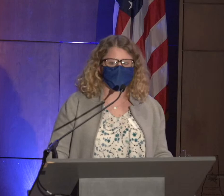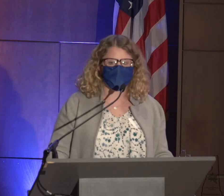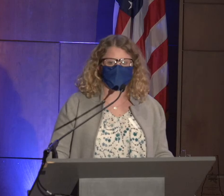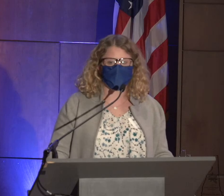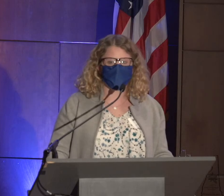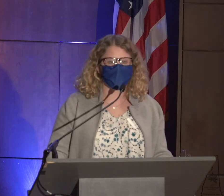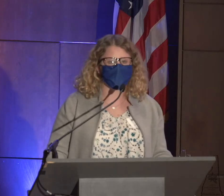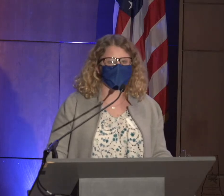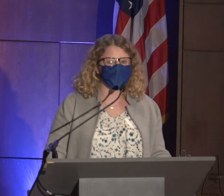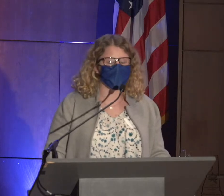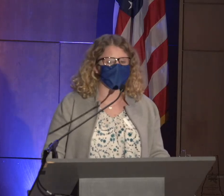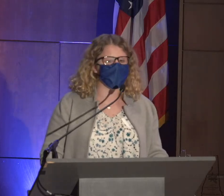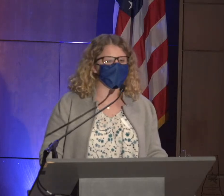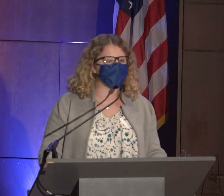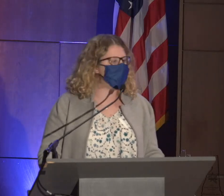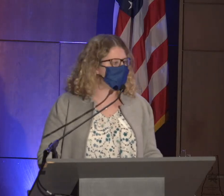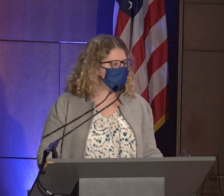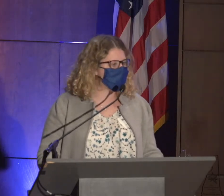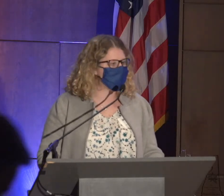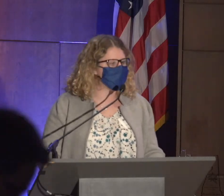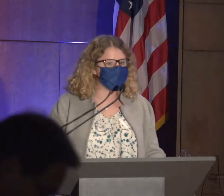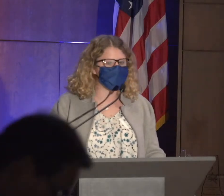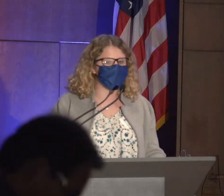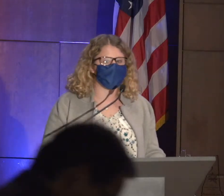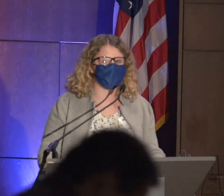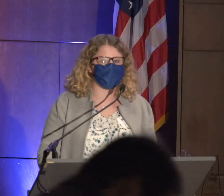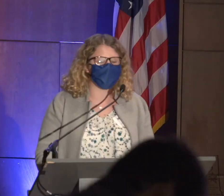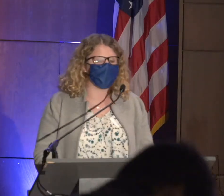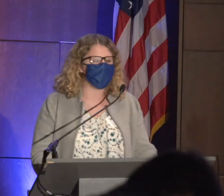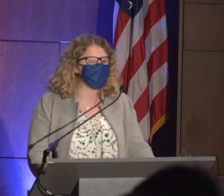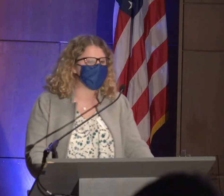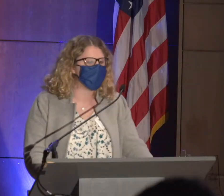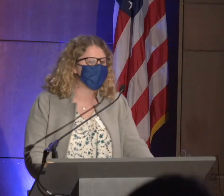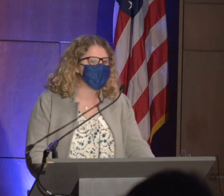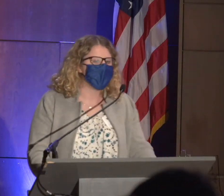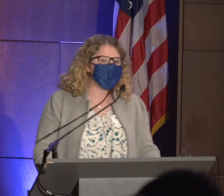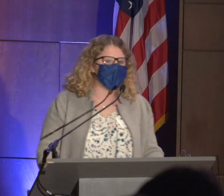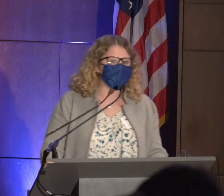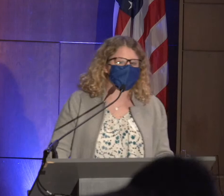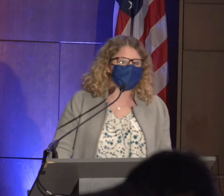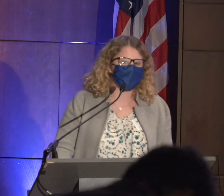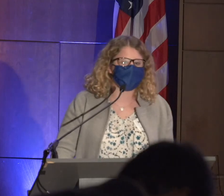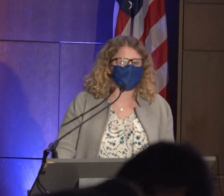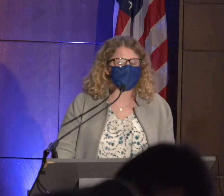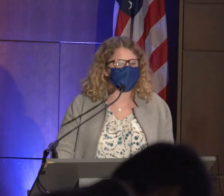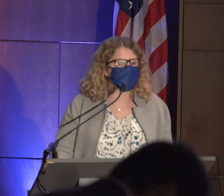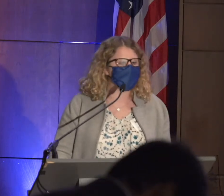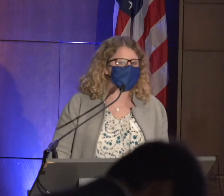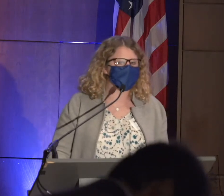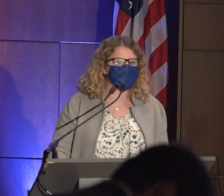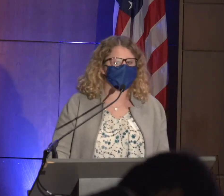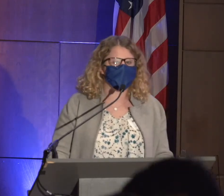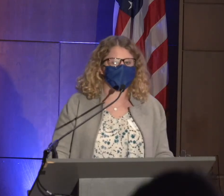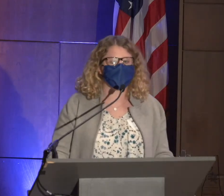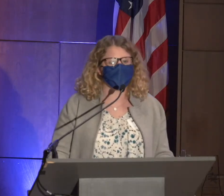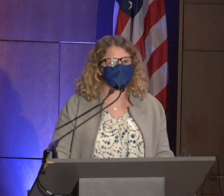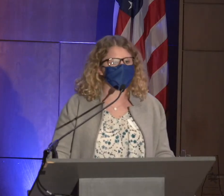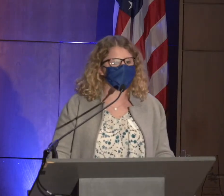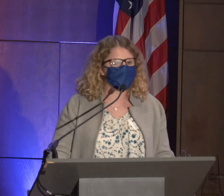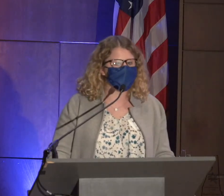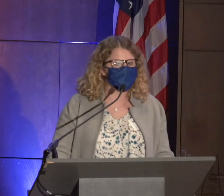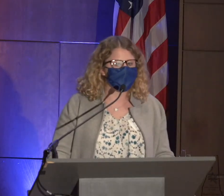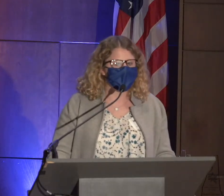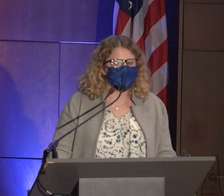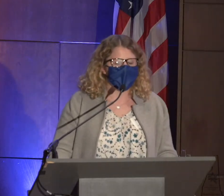Glenn Hammett, who was my cooperating teacher at Hinsdale Middle High School, and Chris Parsons, my advisor at Keene